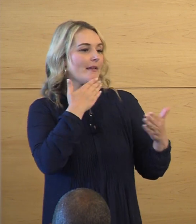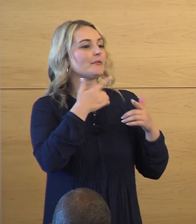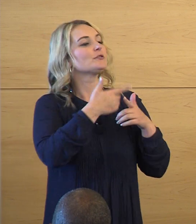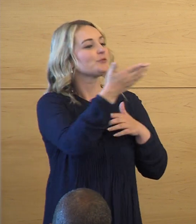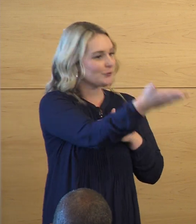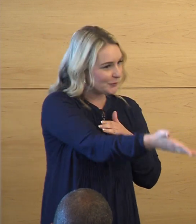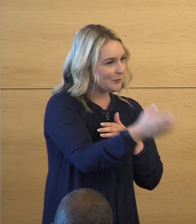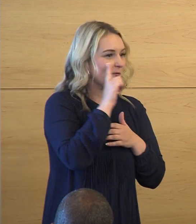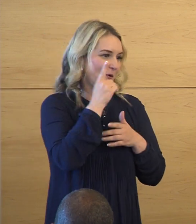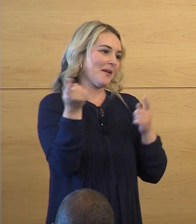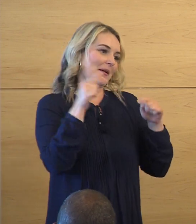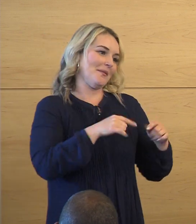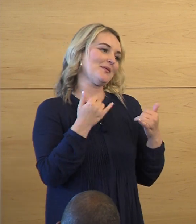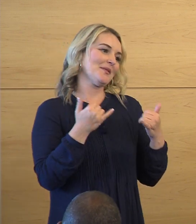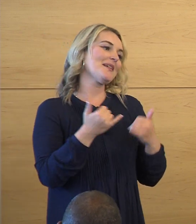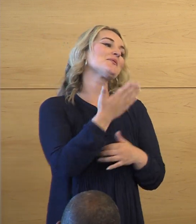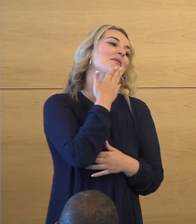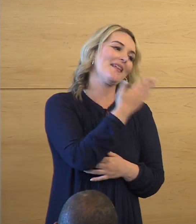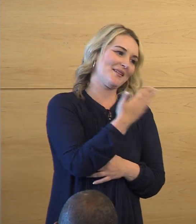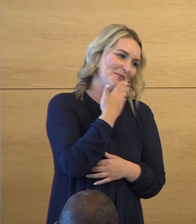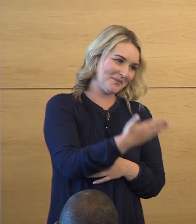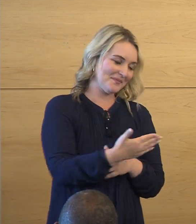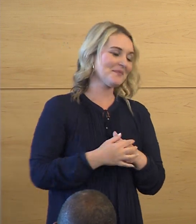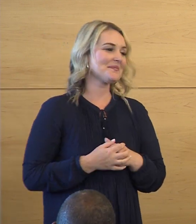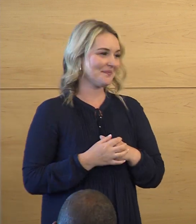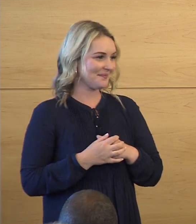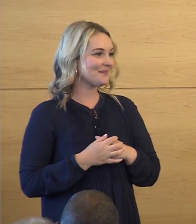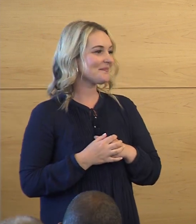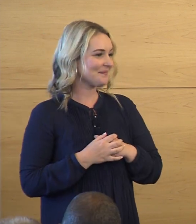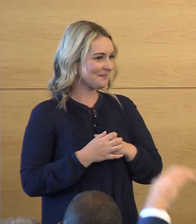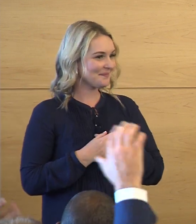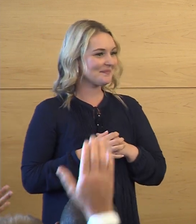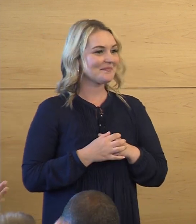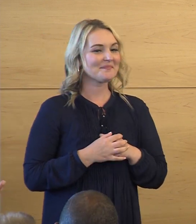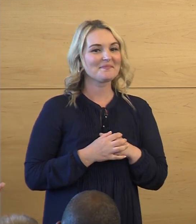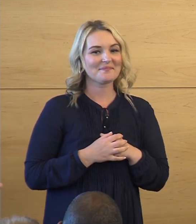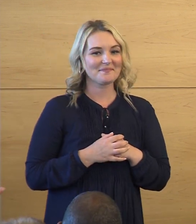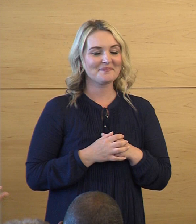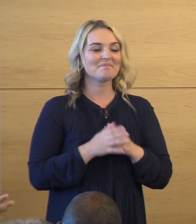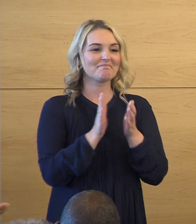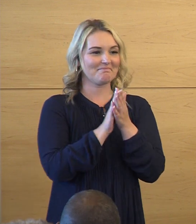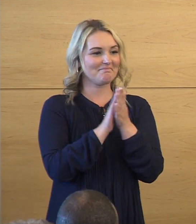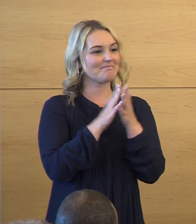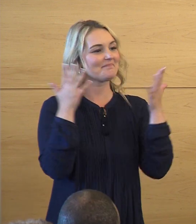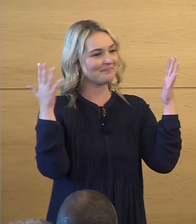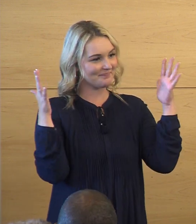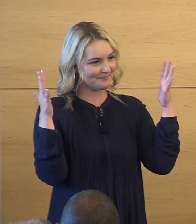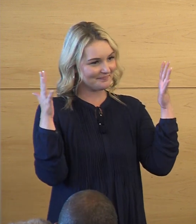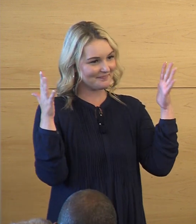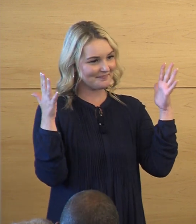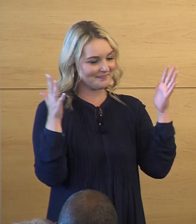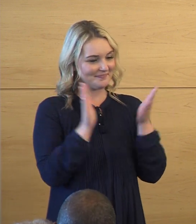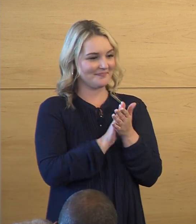you for being here today. So thank you so much. Yes, please applaud.